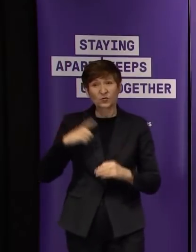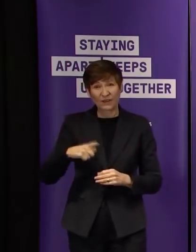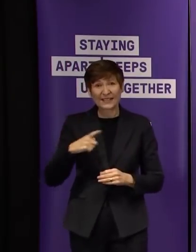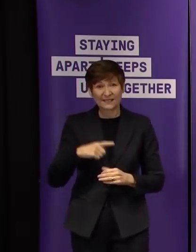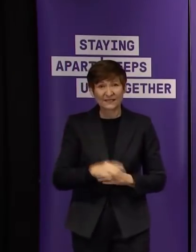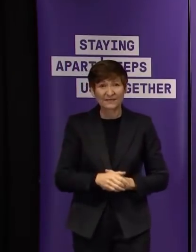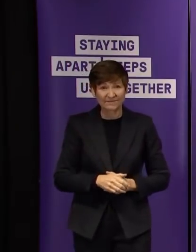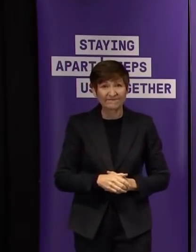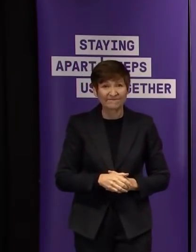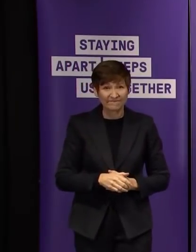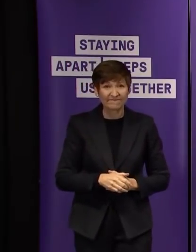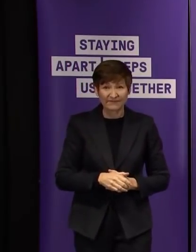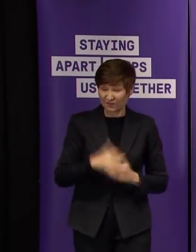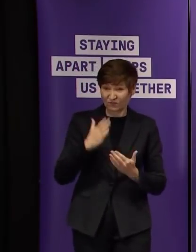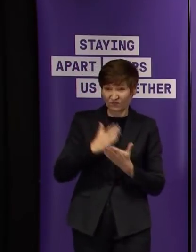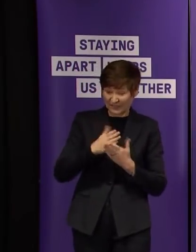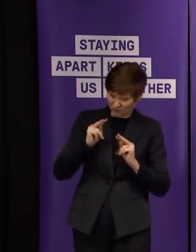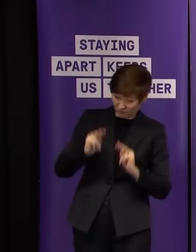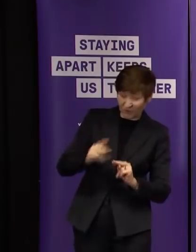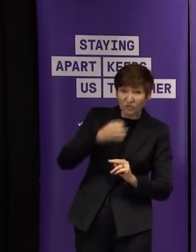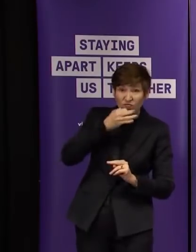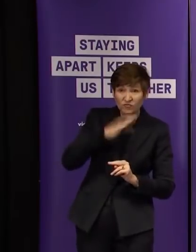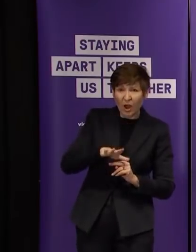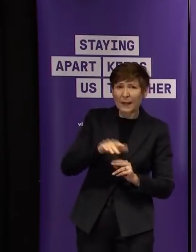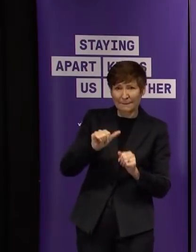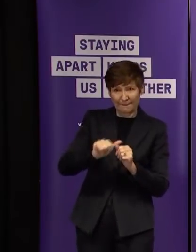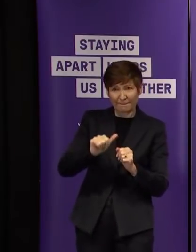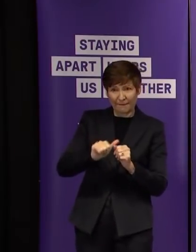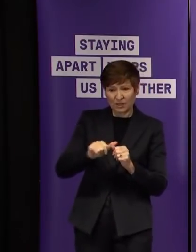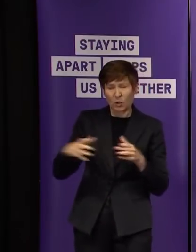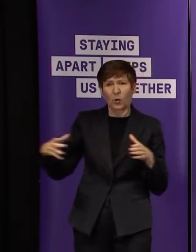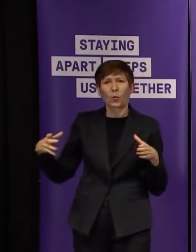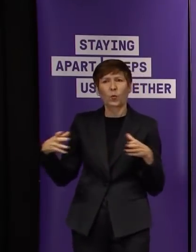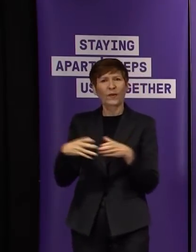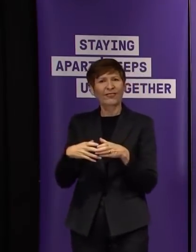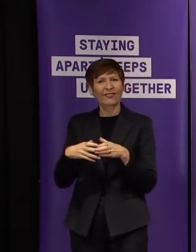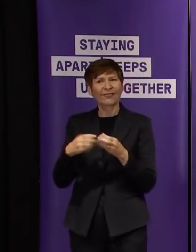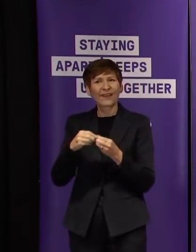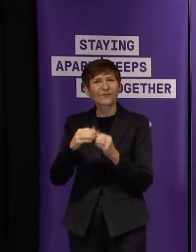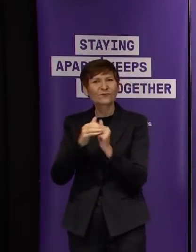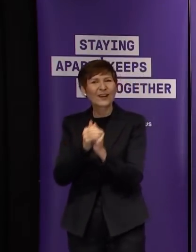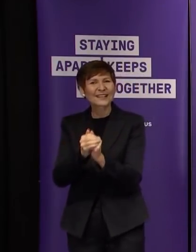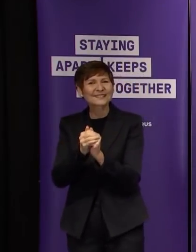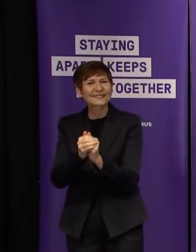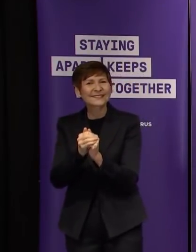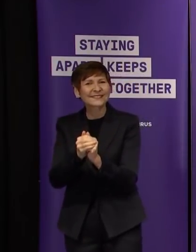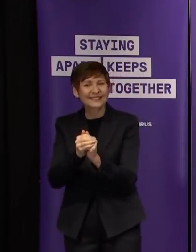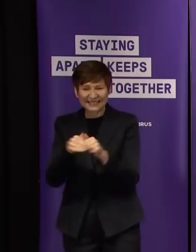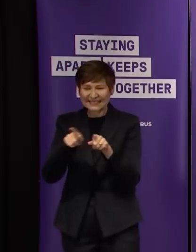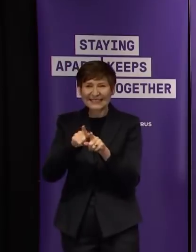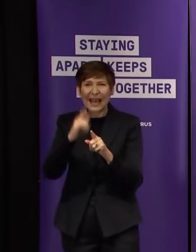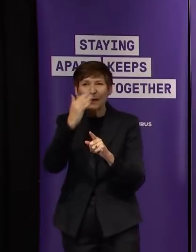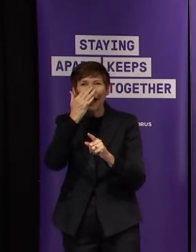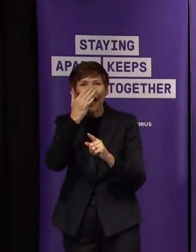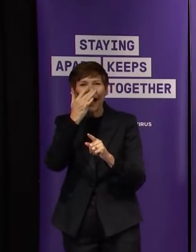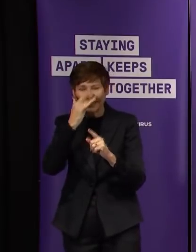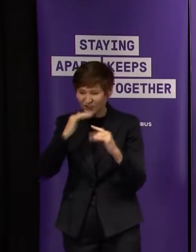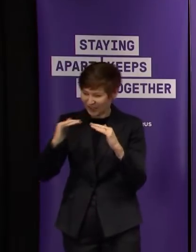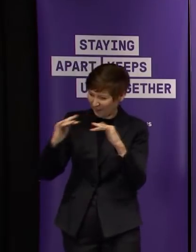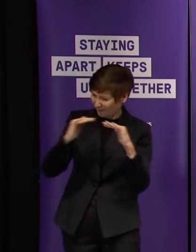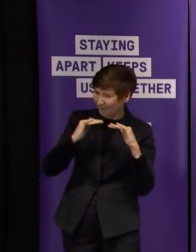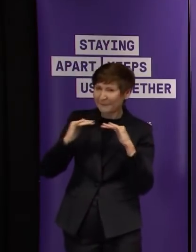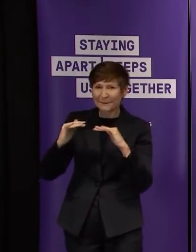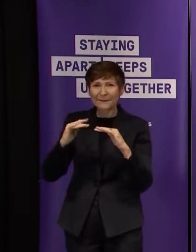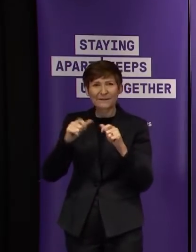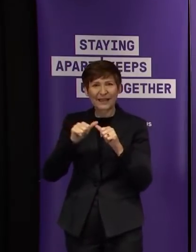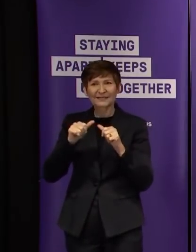both academically and in terms of their well-being, if they stay with their age peer group. So that it's only the exception.